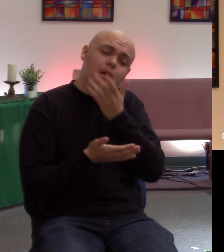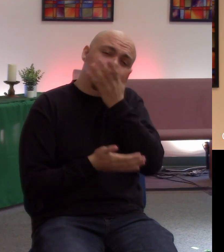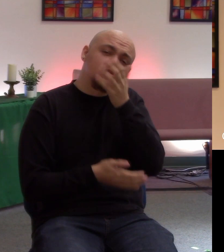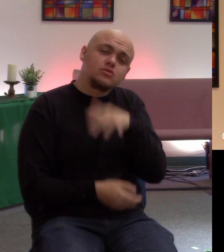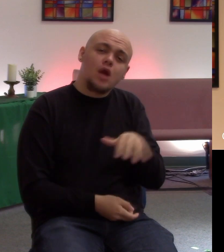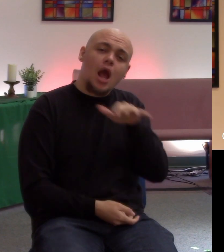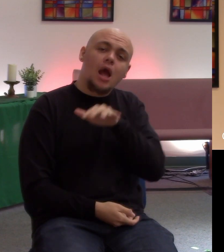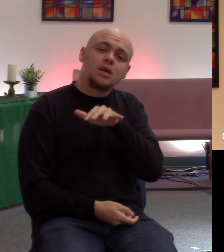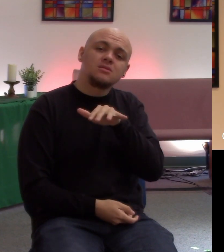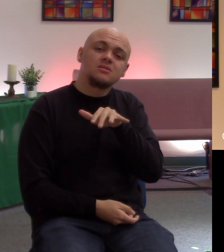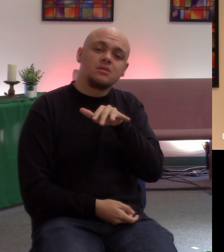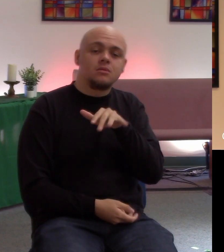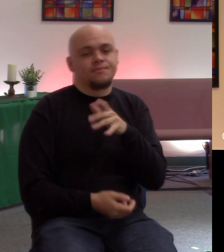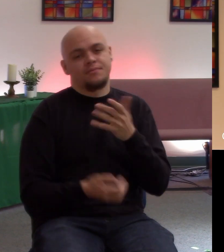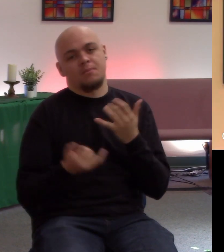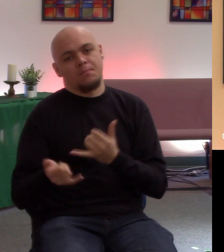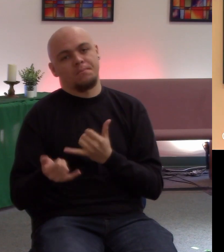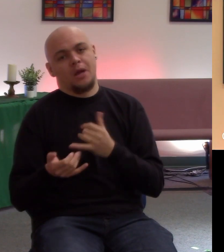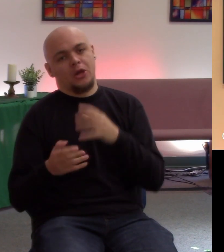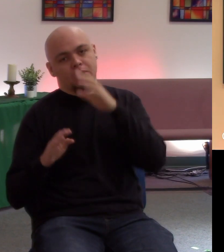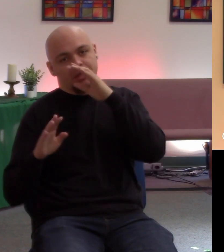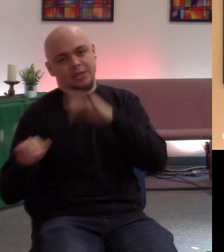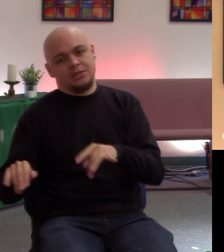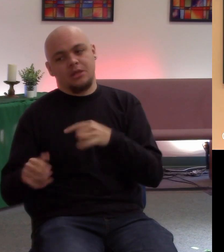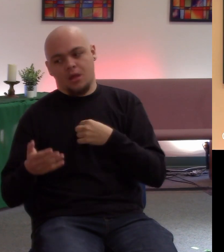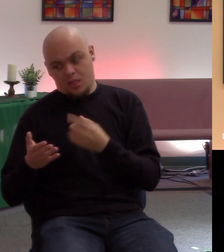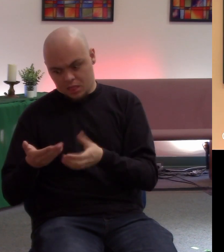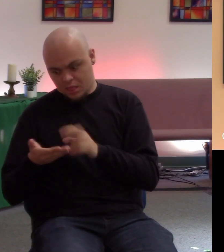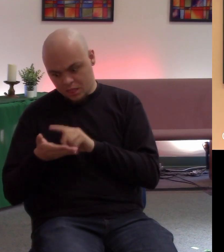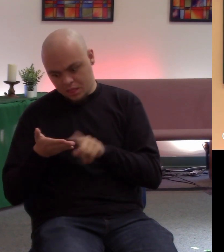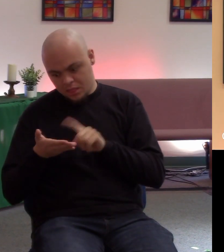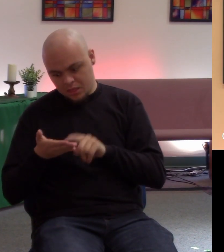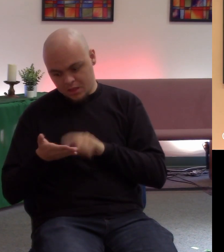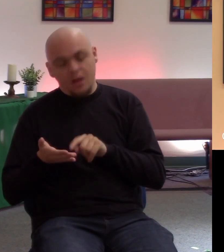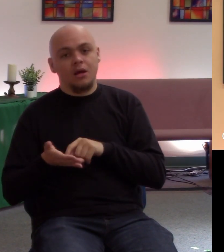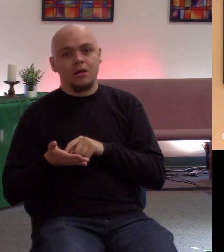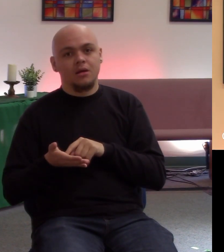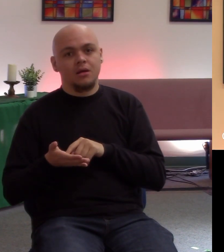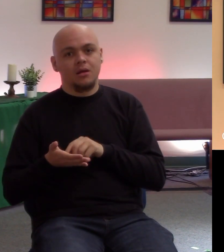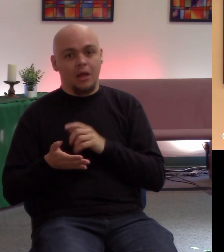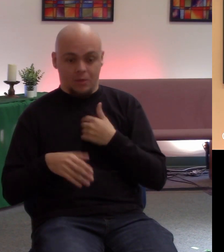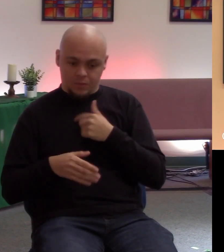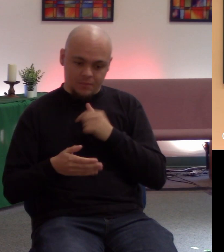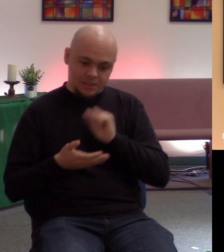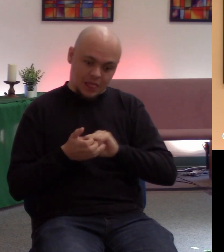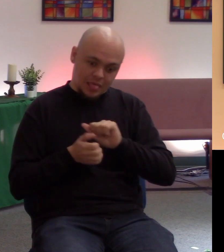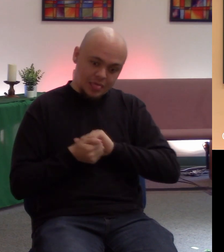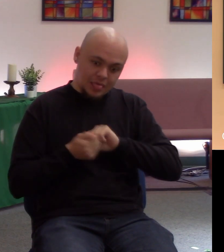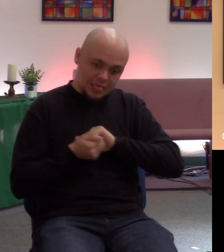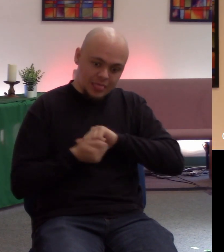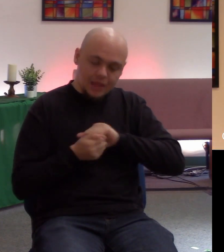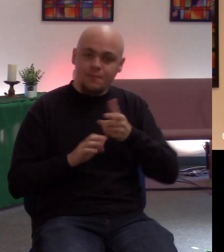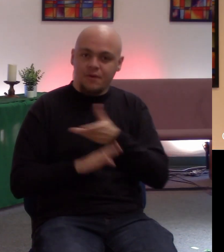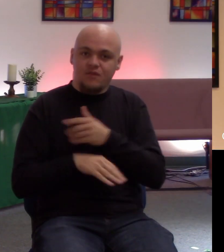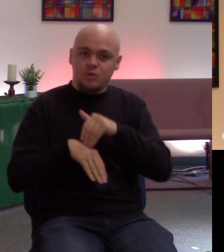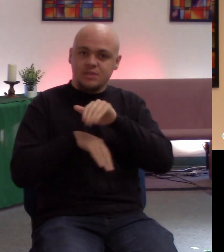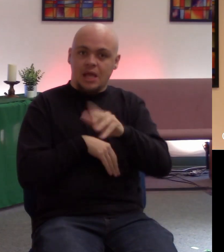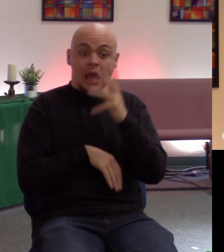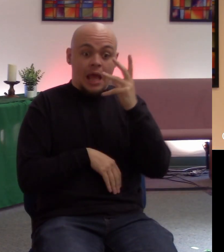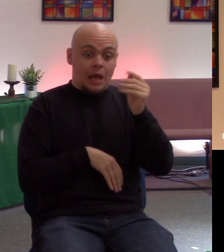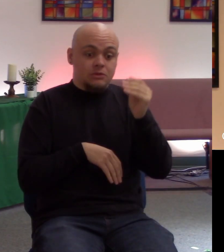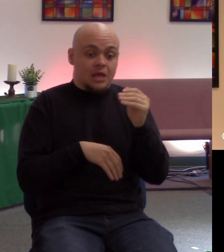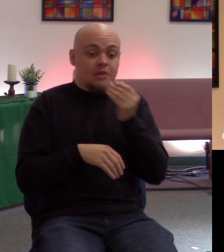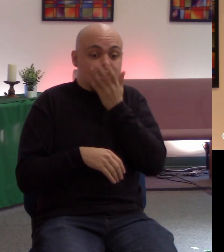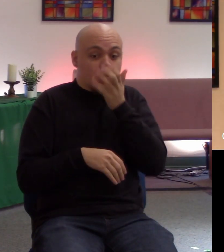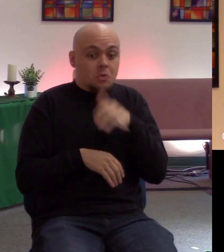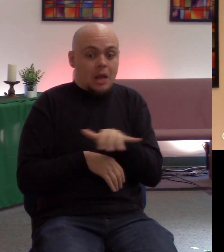down on the grass. Not any of our modern kids, right? Because they're bubble wrapped and dipped in hand sanitizer before we send them out, okay? Can't